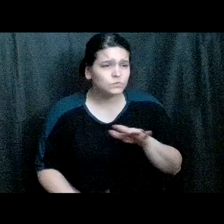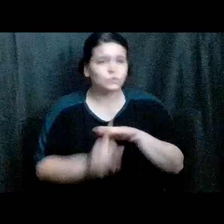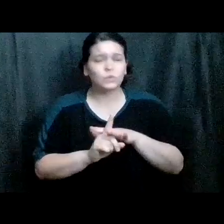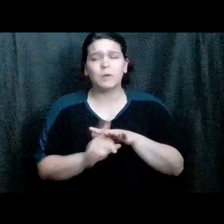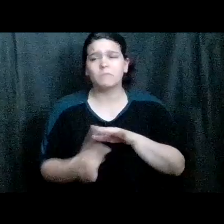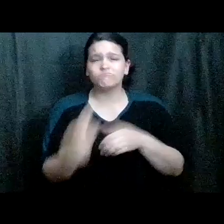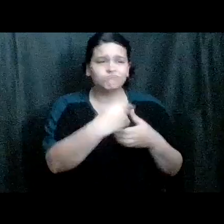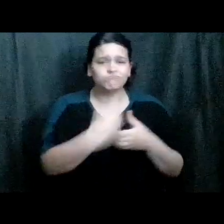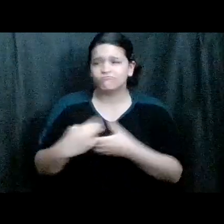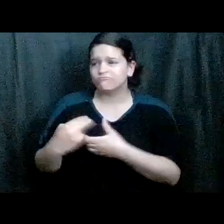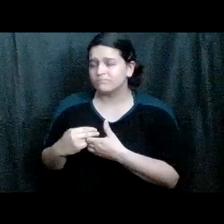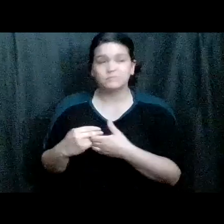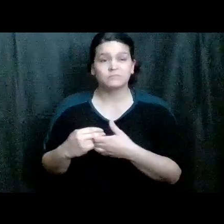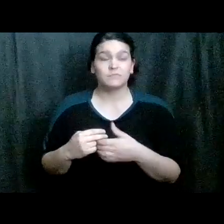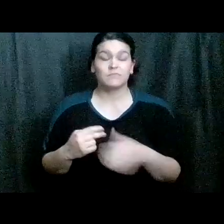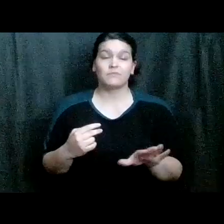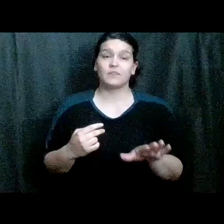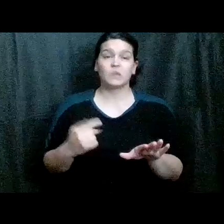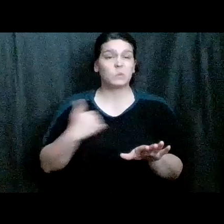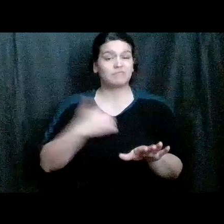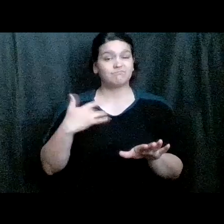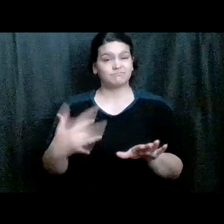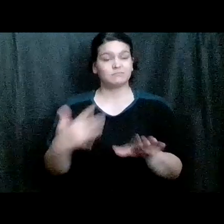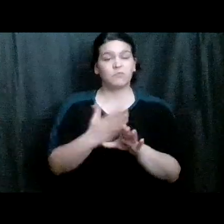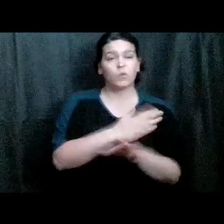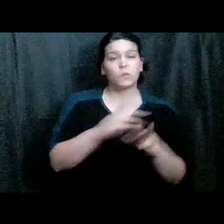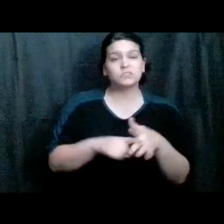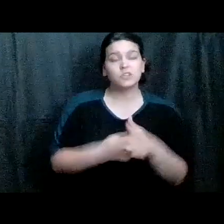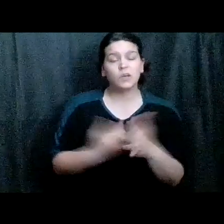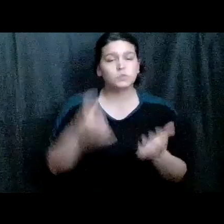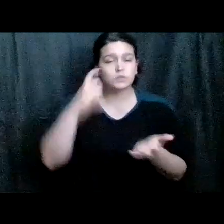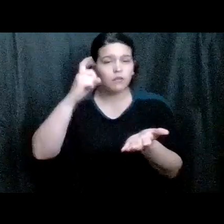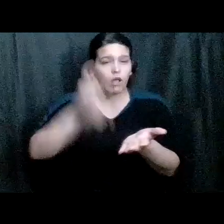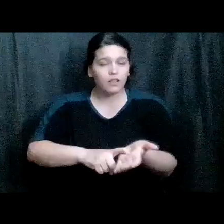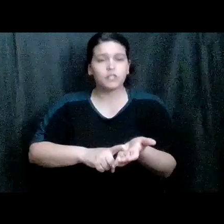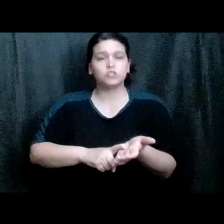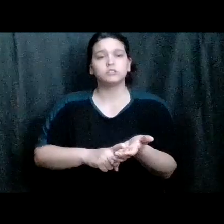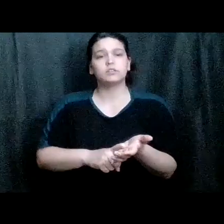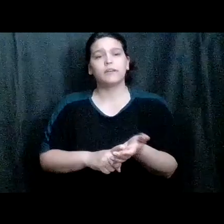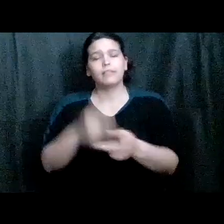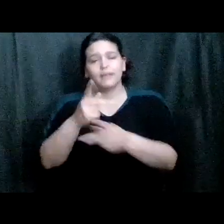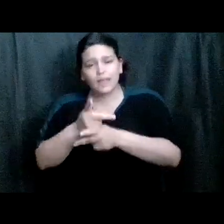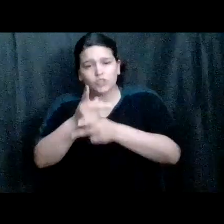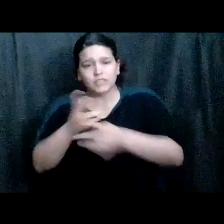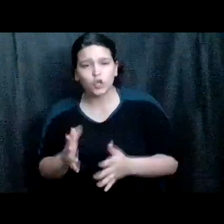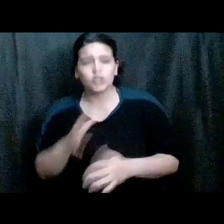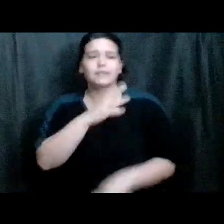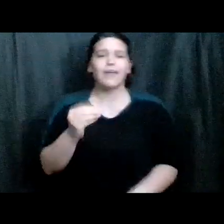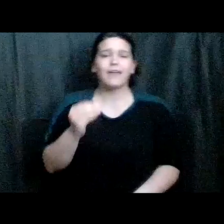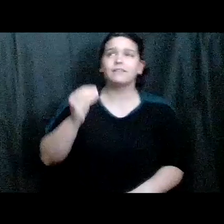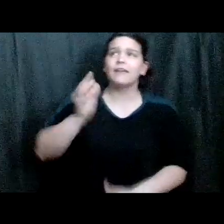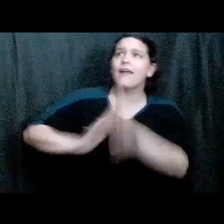always, before we start, we would like to acknowledge the caretakers and ancestors of these